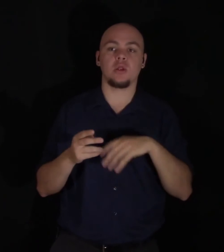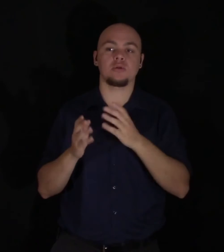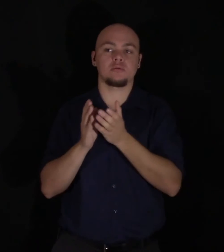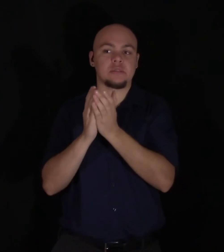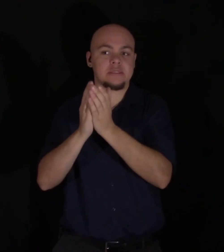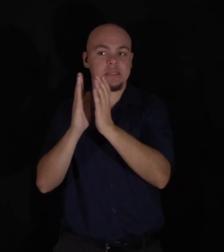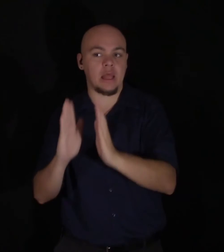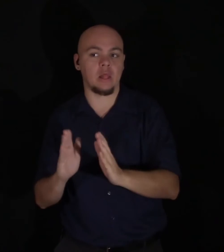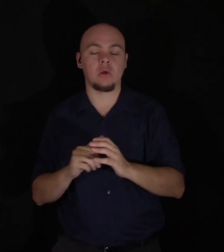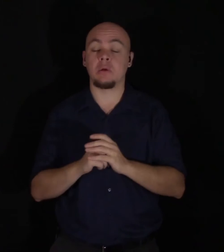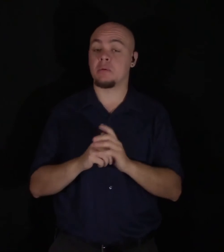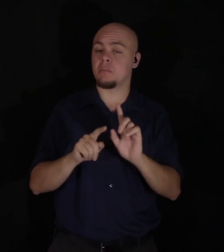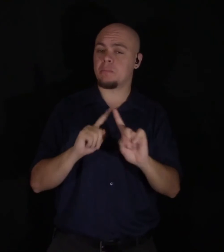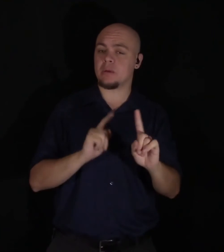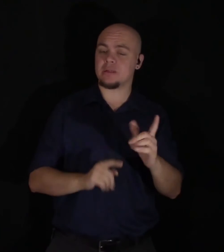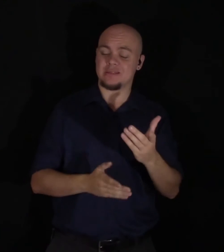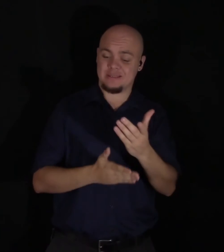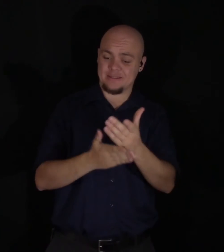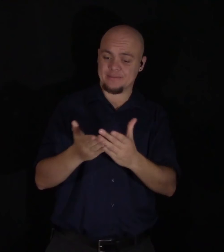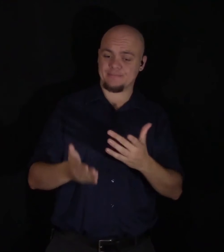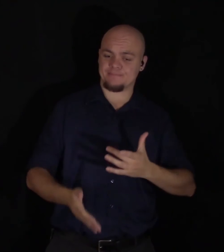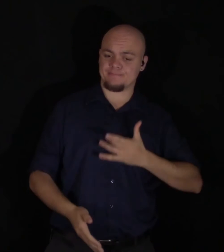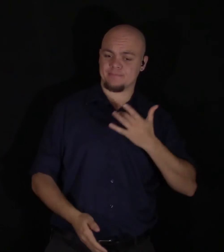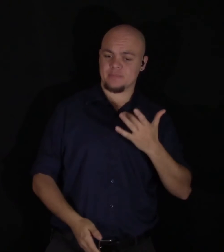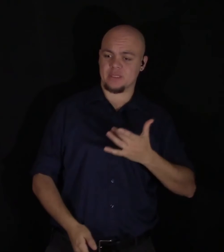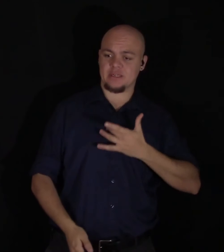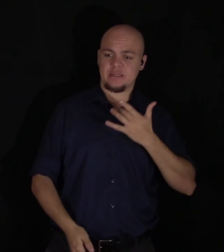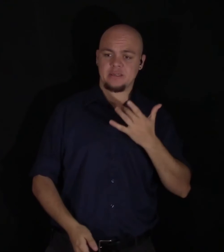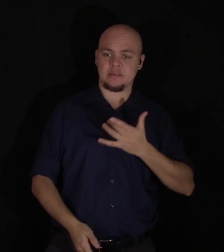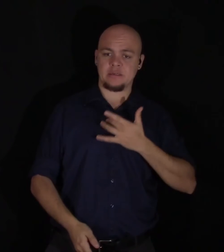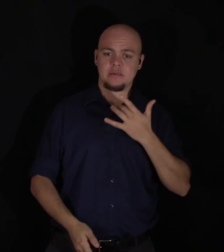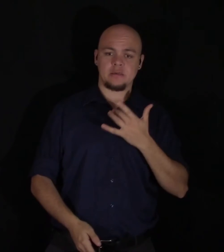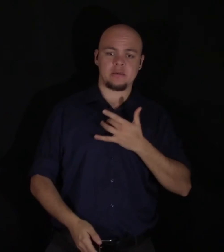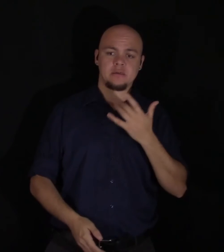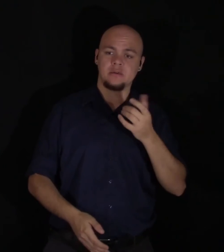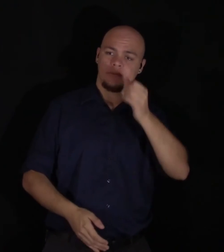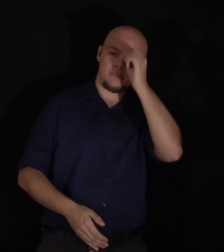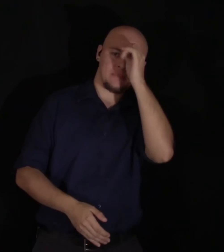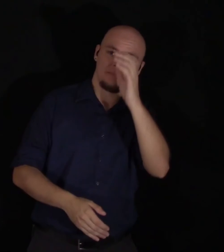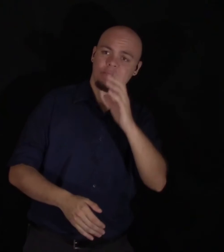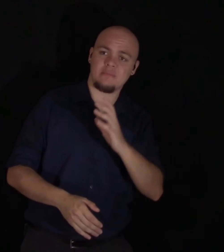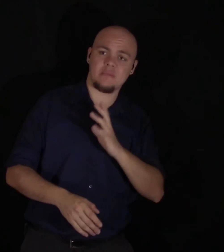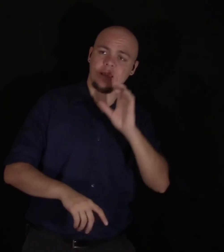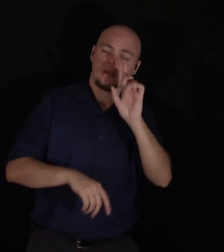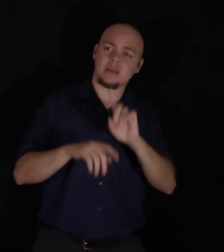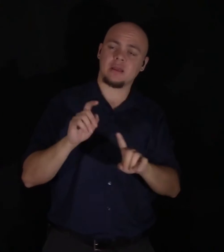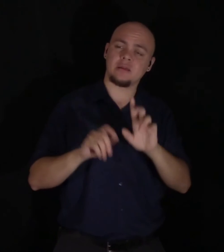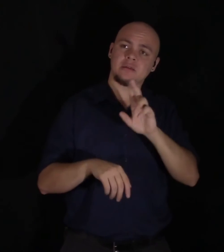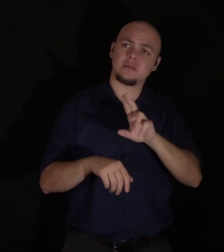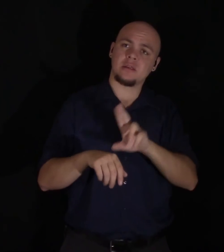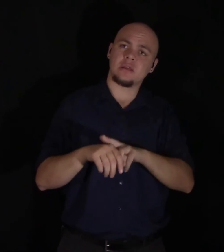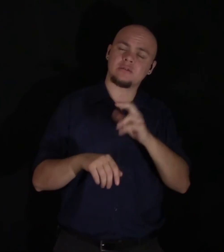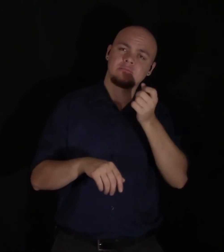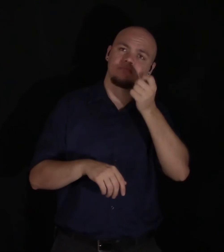some feelings, unailed to the dross of human nature, beat even in these rugged